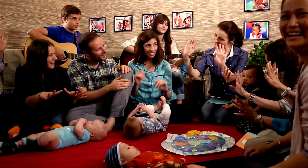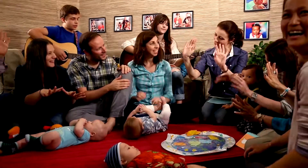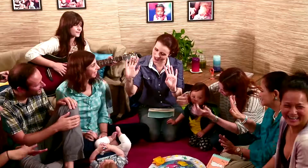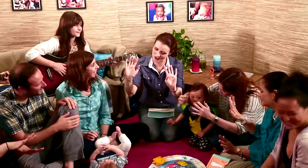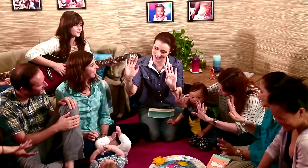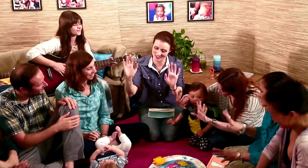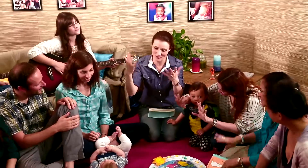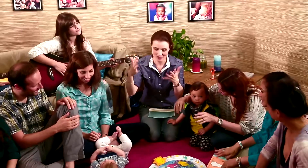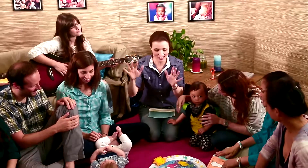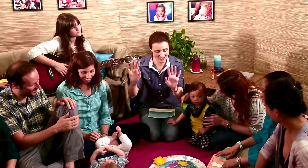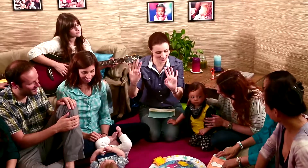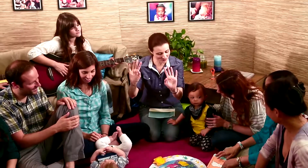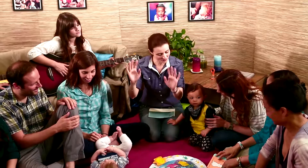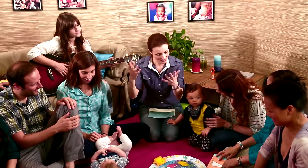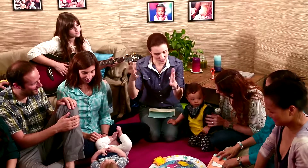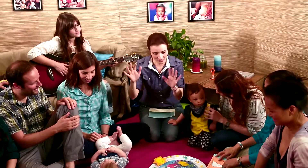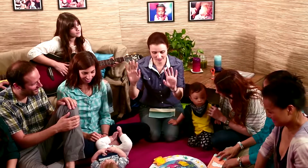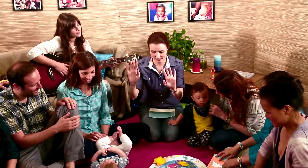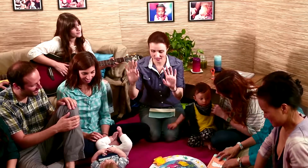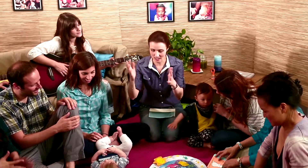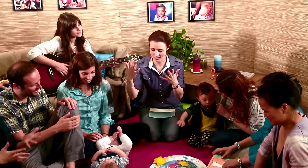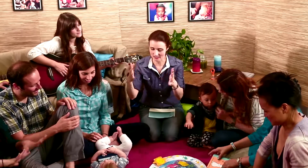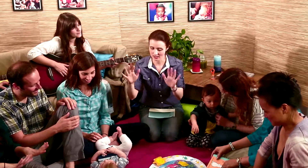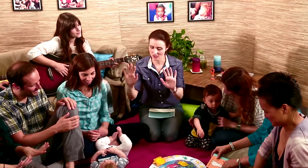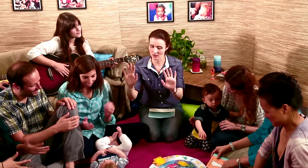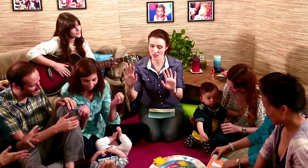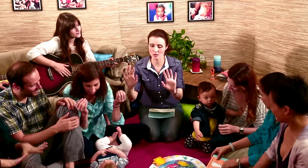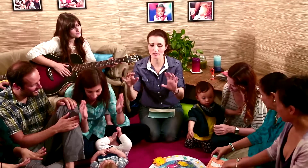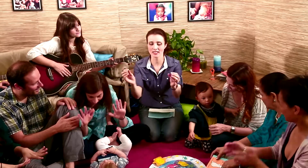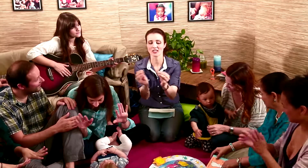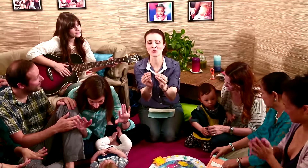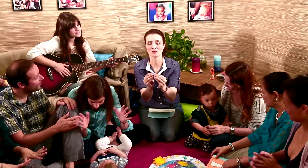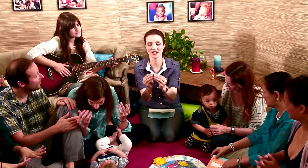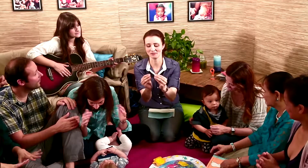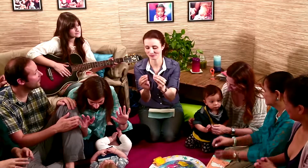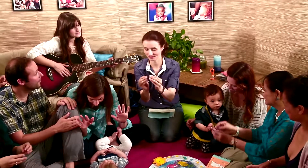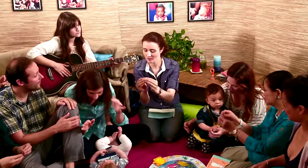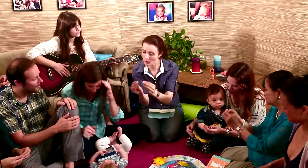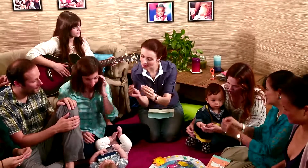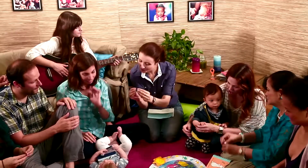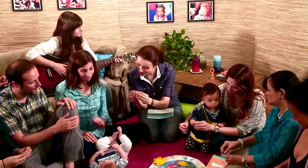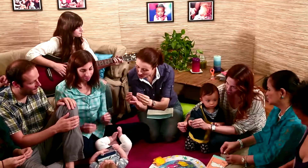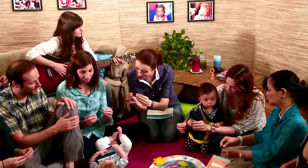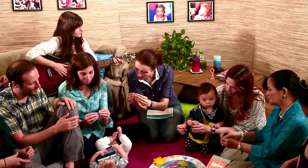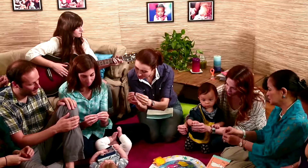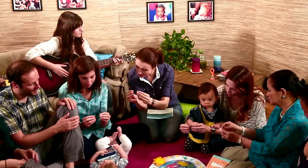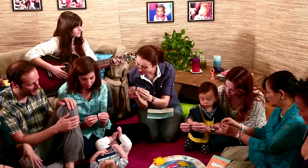See how that works? All done. All done. All done. So that was our warm-up. Let's do it one more time. More? You want more? More?